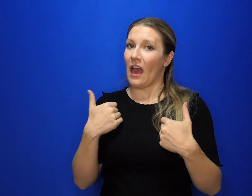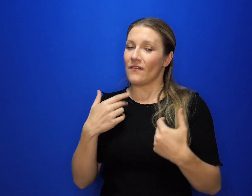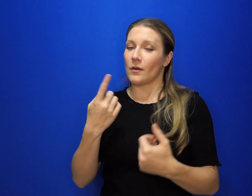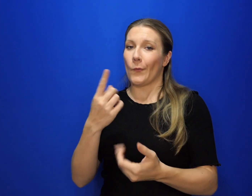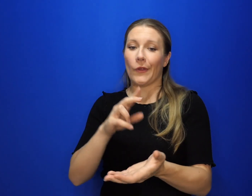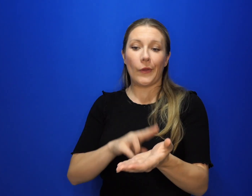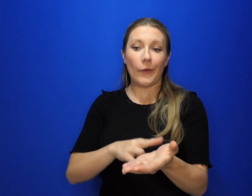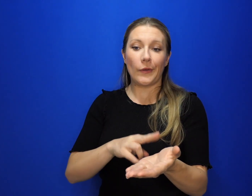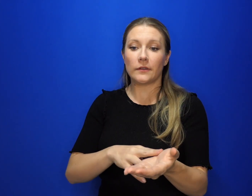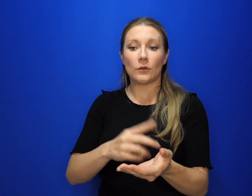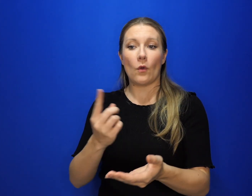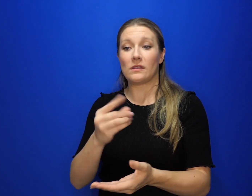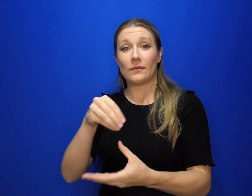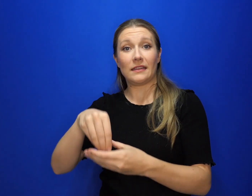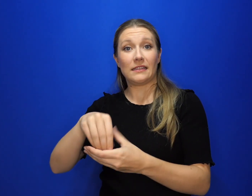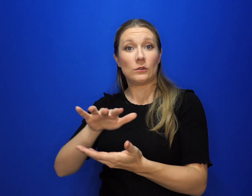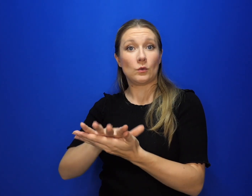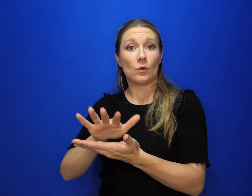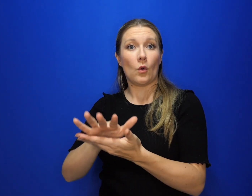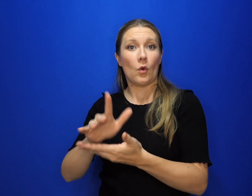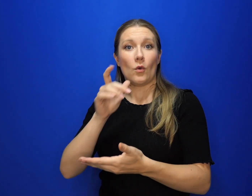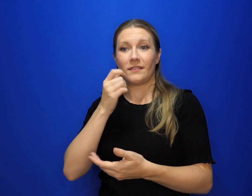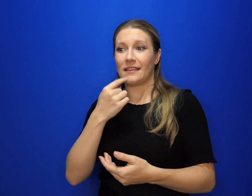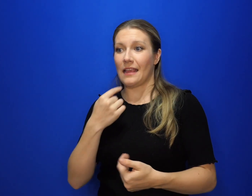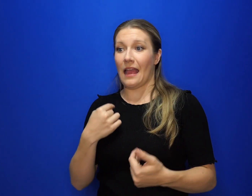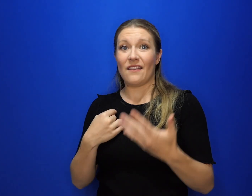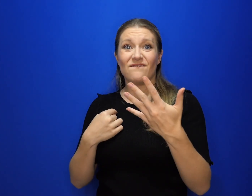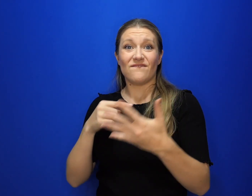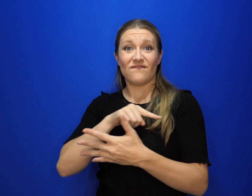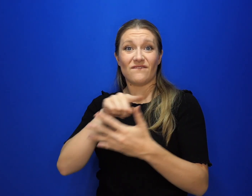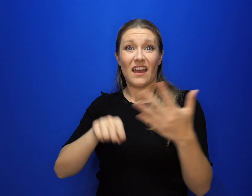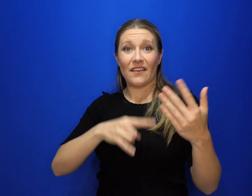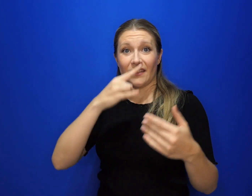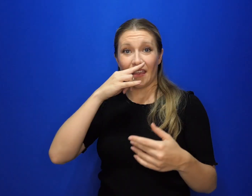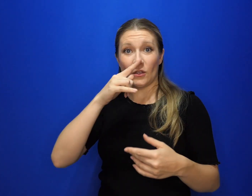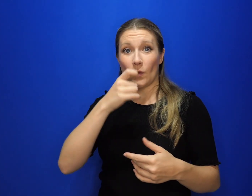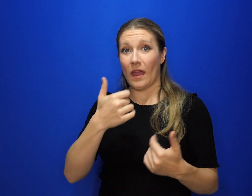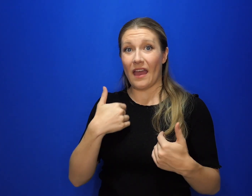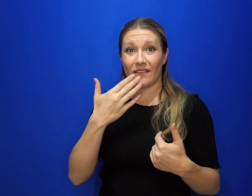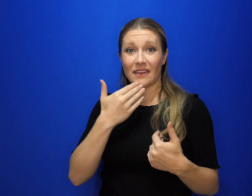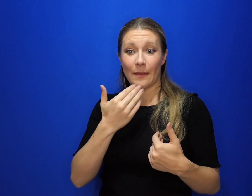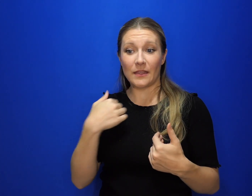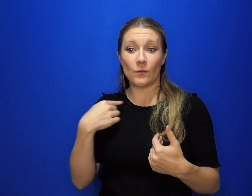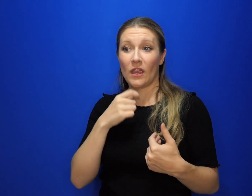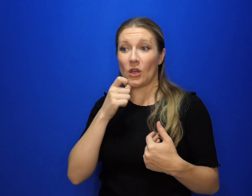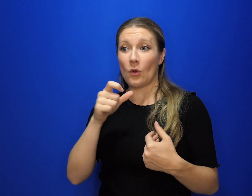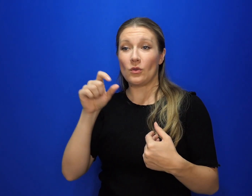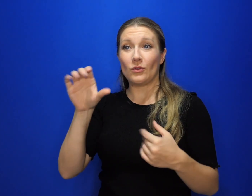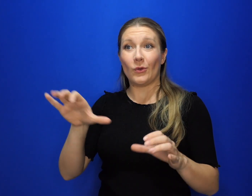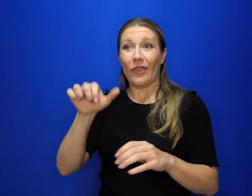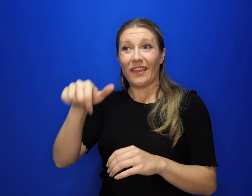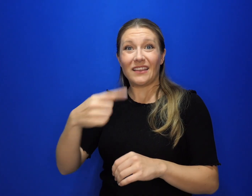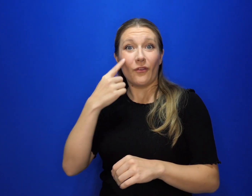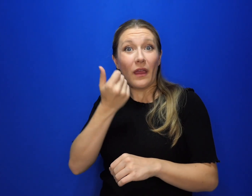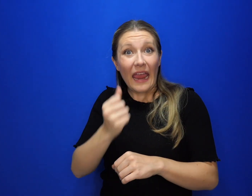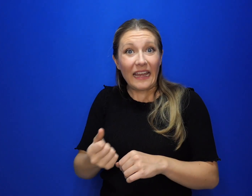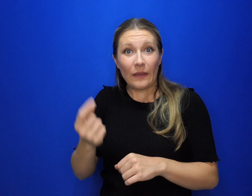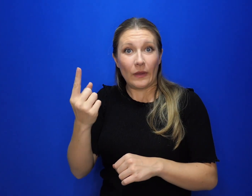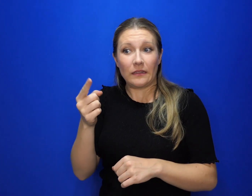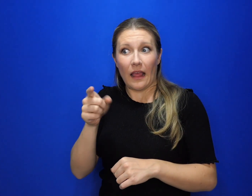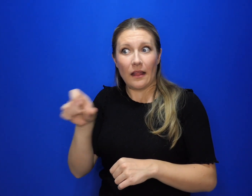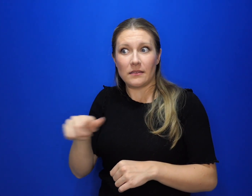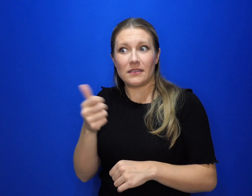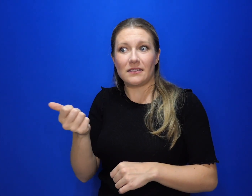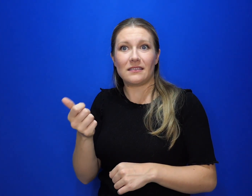a nurse or somebody at the school who's like, look, there's 5 kids that have diabetes this school. We don't do this for any of them. And somehow they think that's a